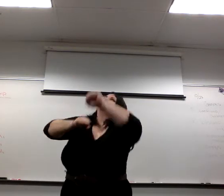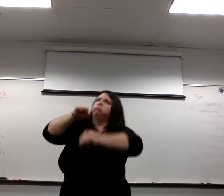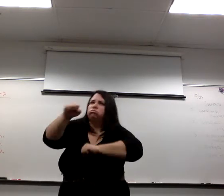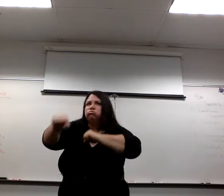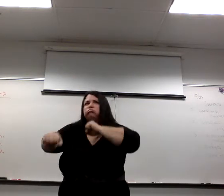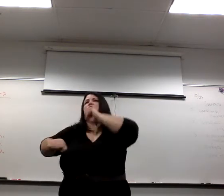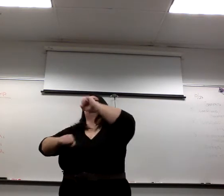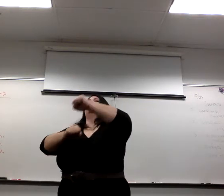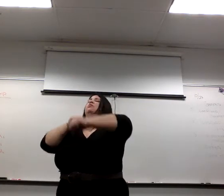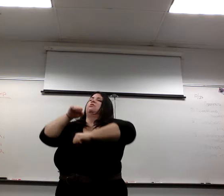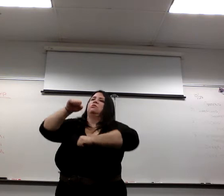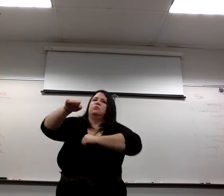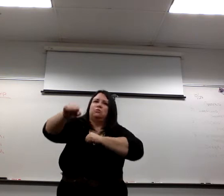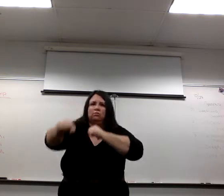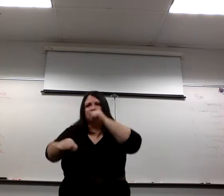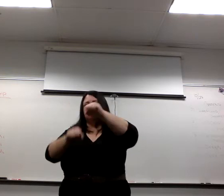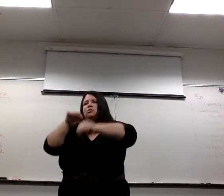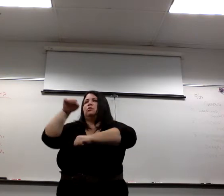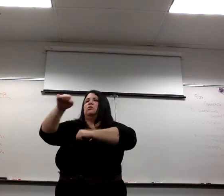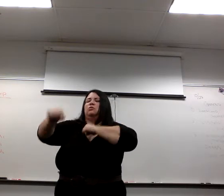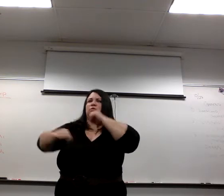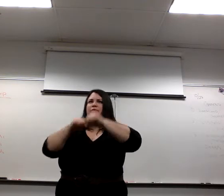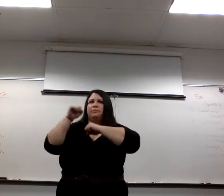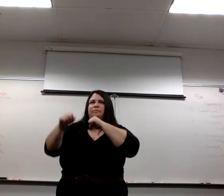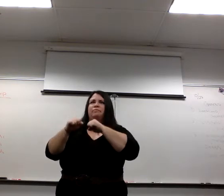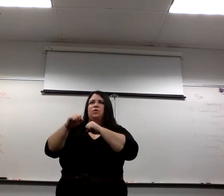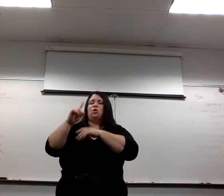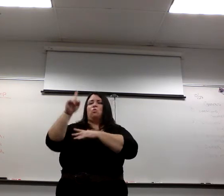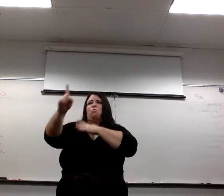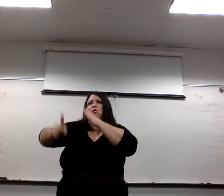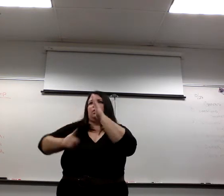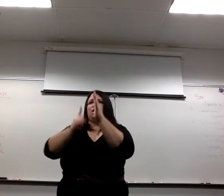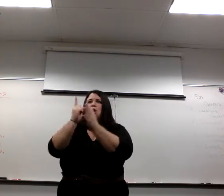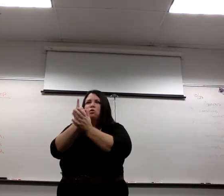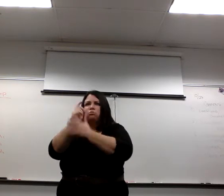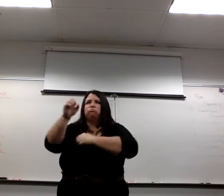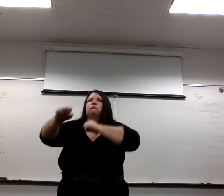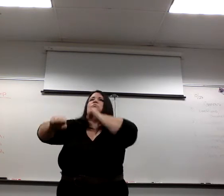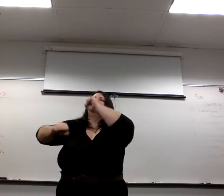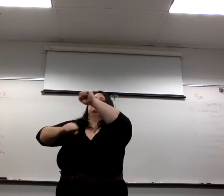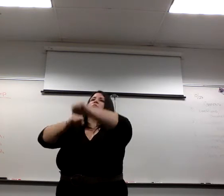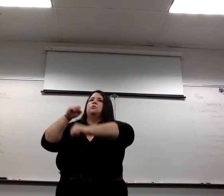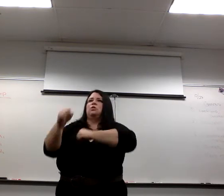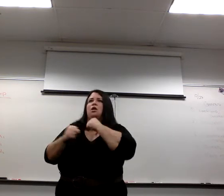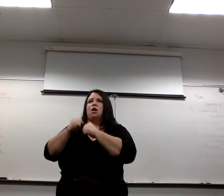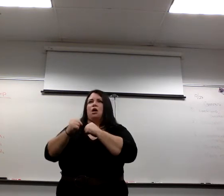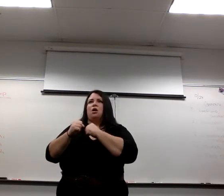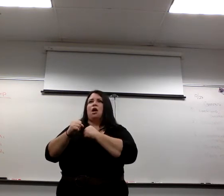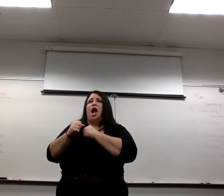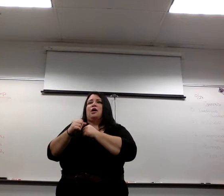I started riding. About an hour in, I finally begun to get a little close to it.